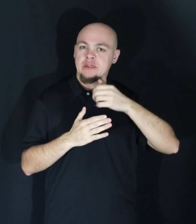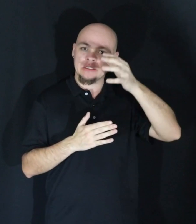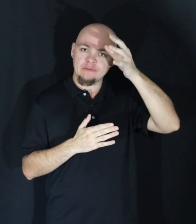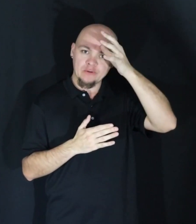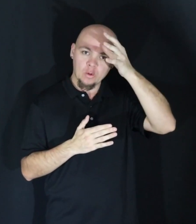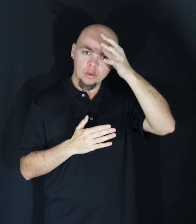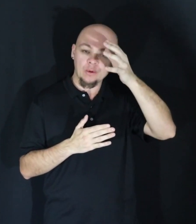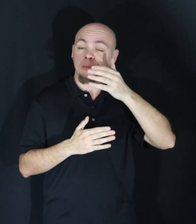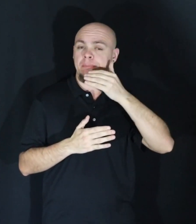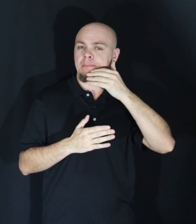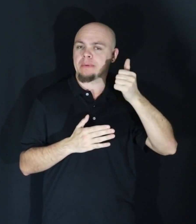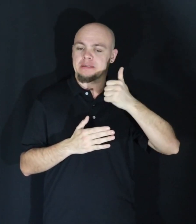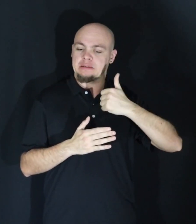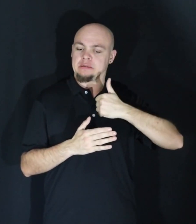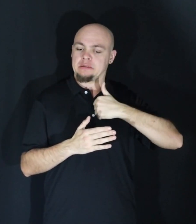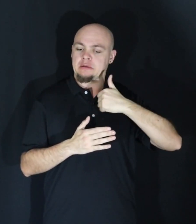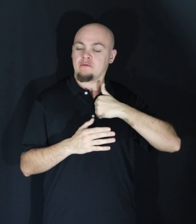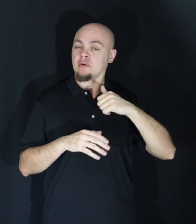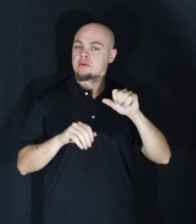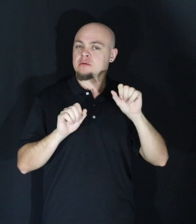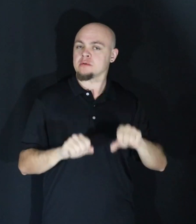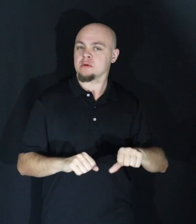best possible version of myself.